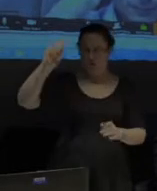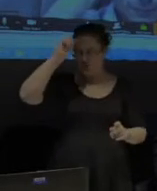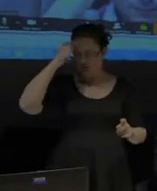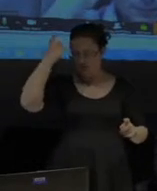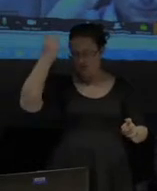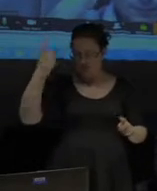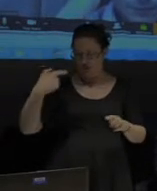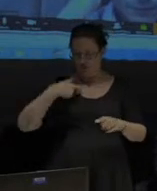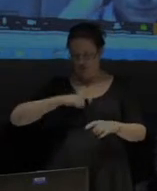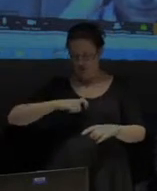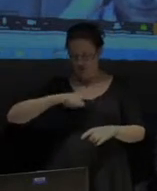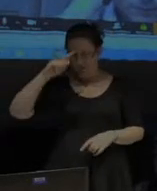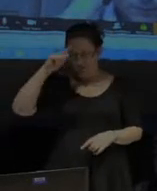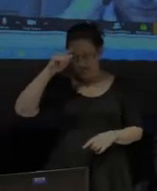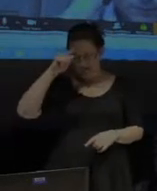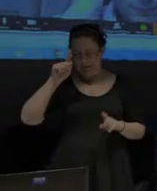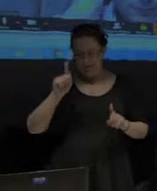then